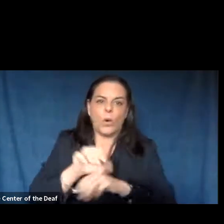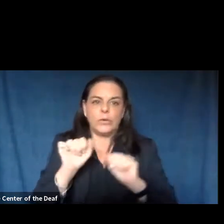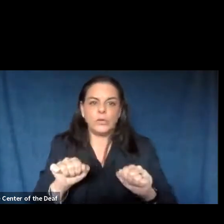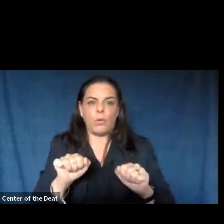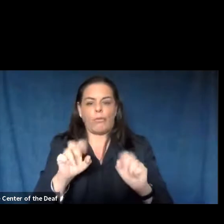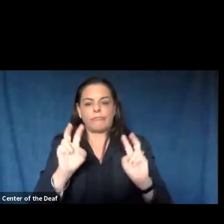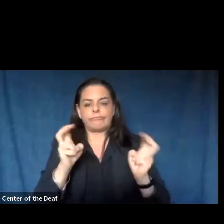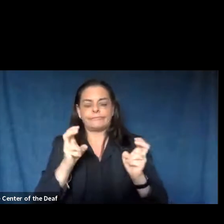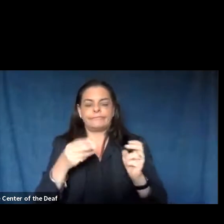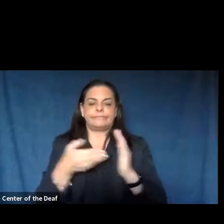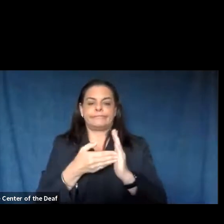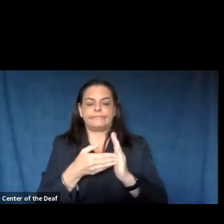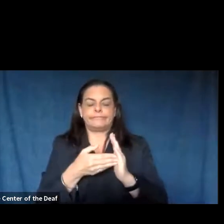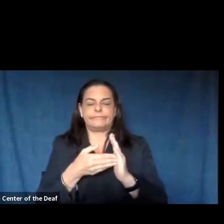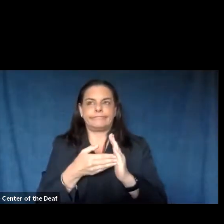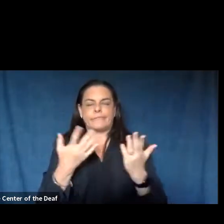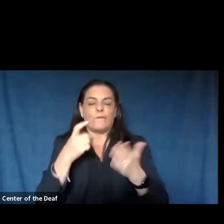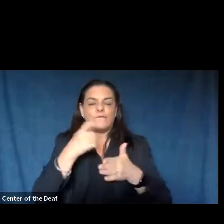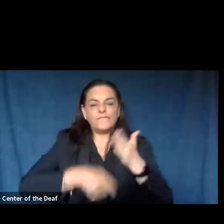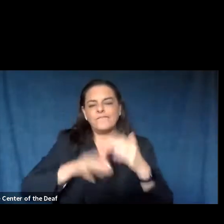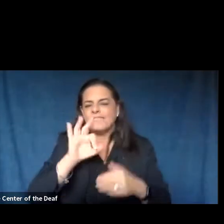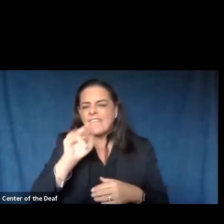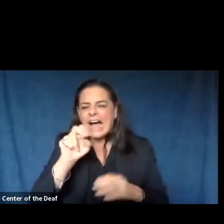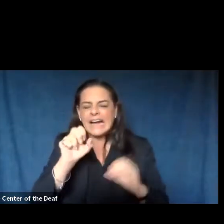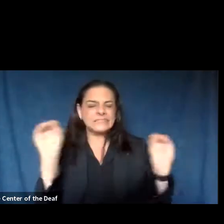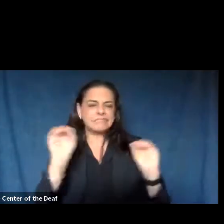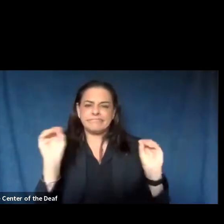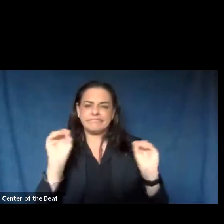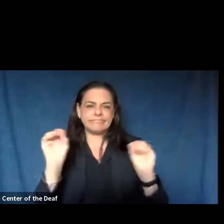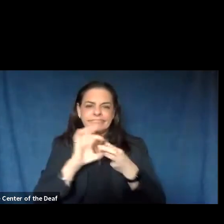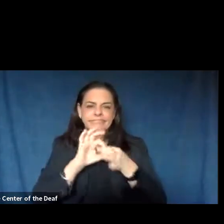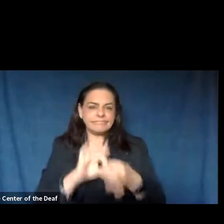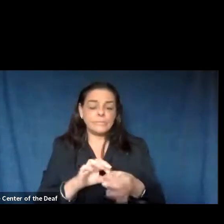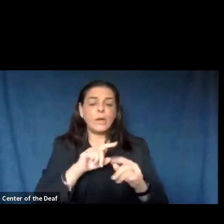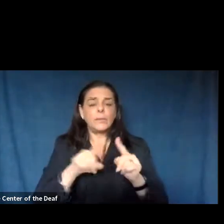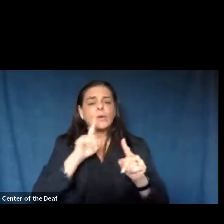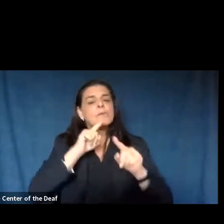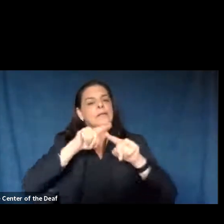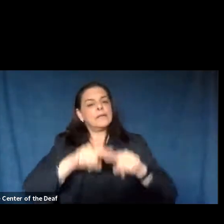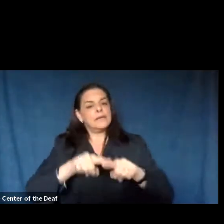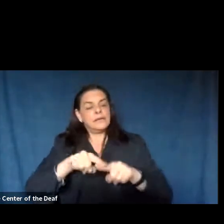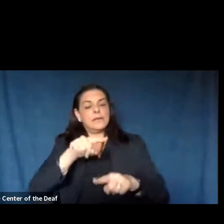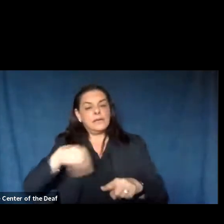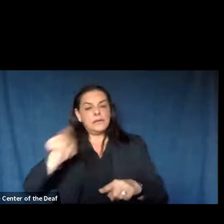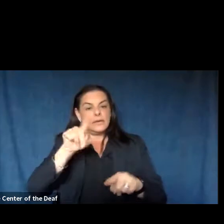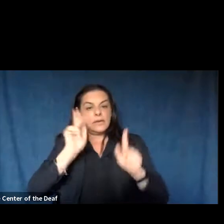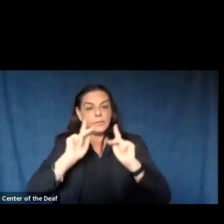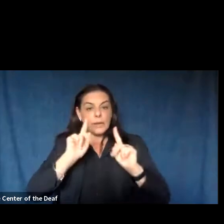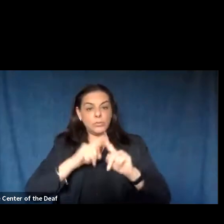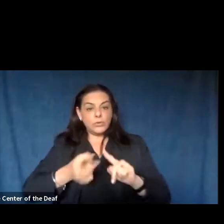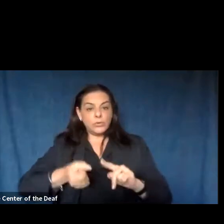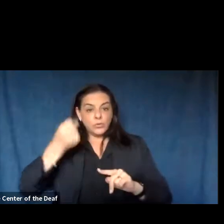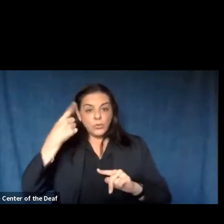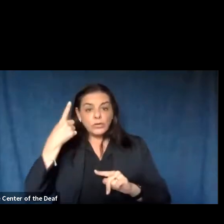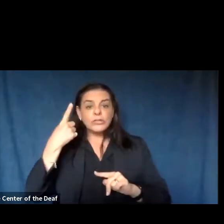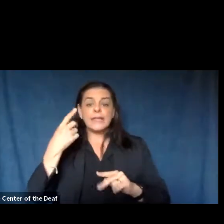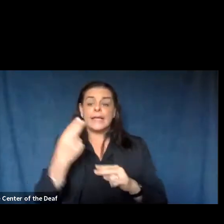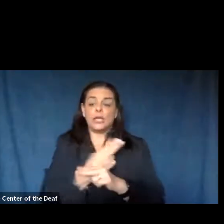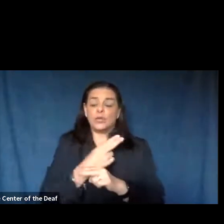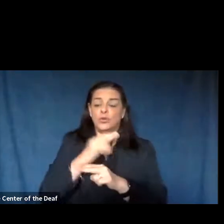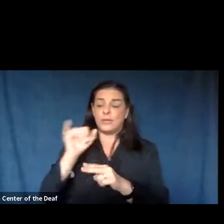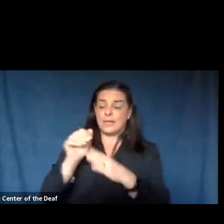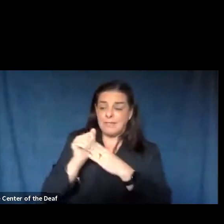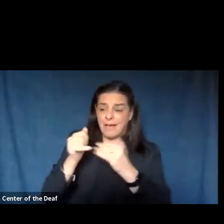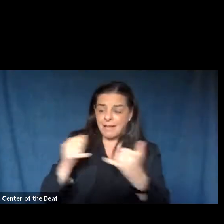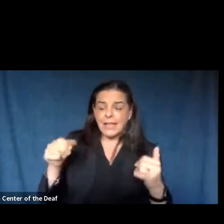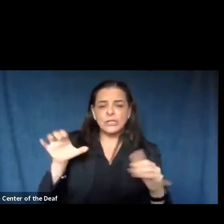or fines associated with it, but really relied on people to understand it, use it, and do the right thing.